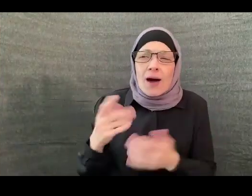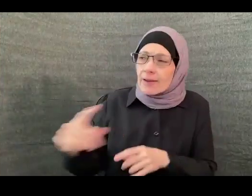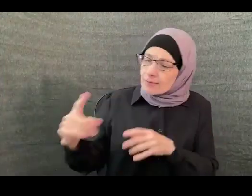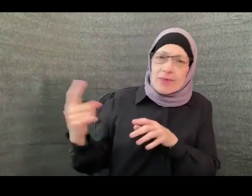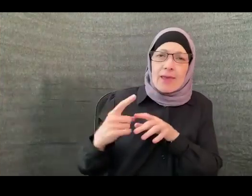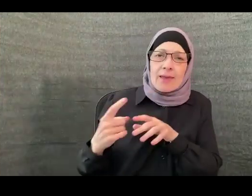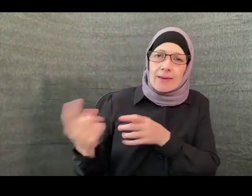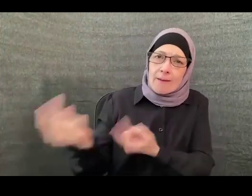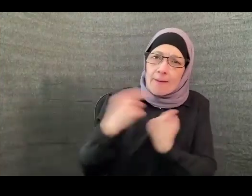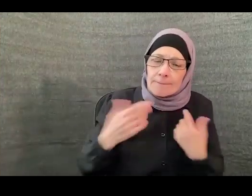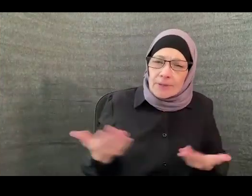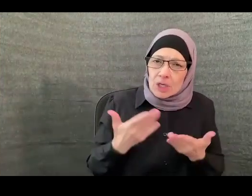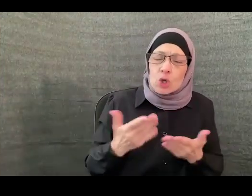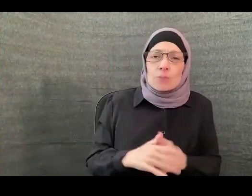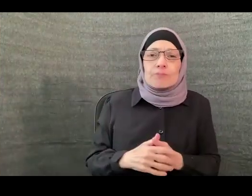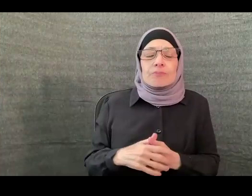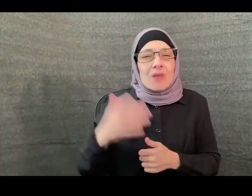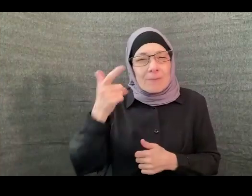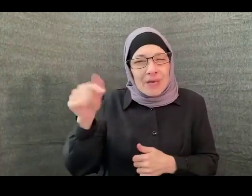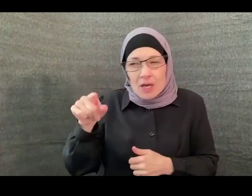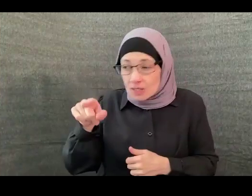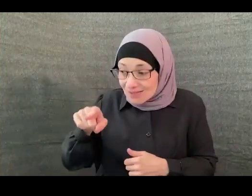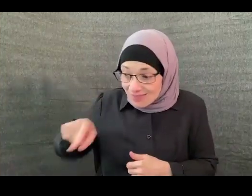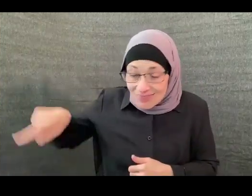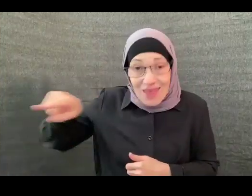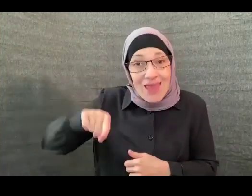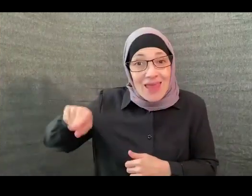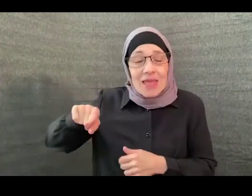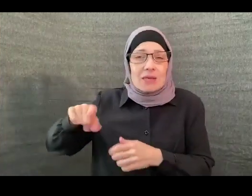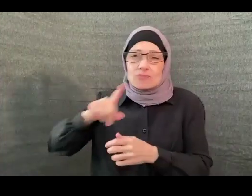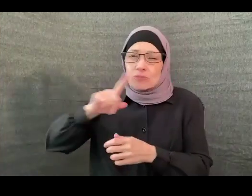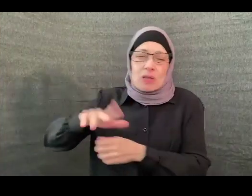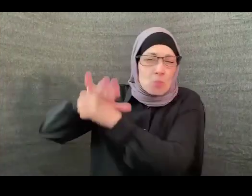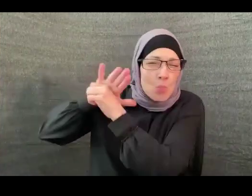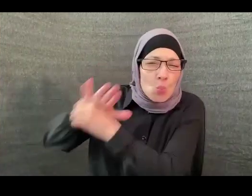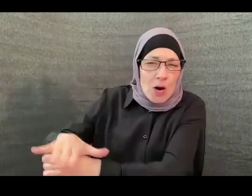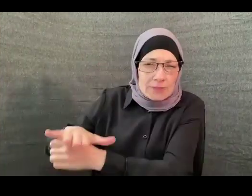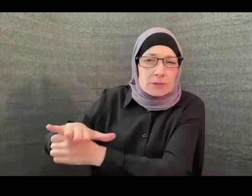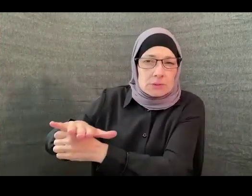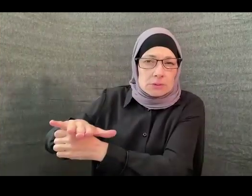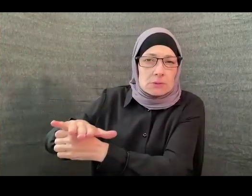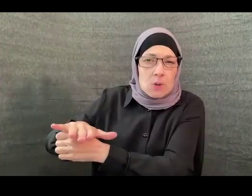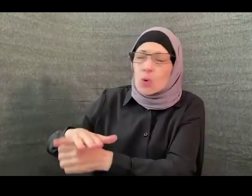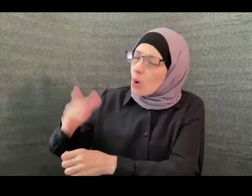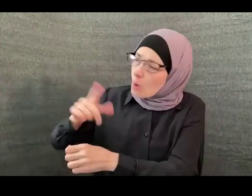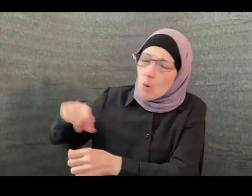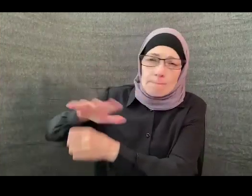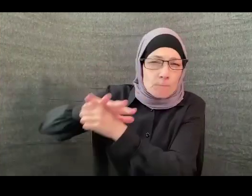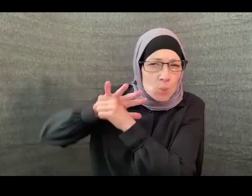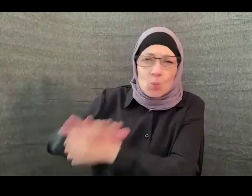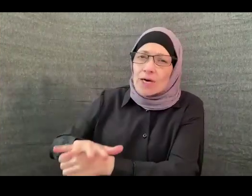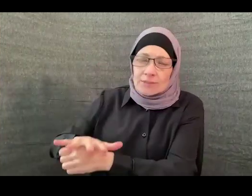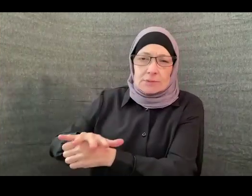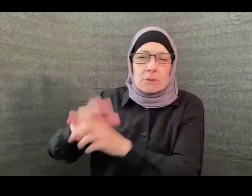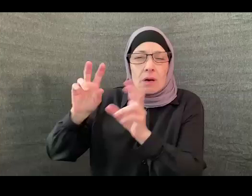of the so-called New World Disorder, they are always under the gun. So you get